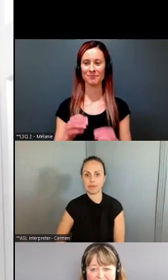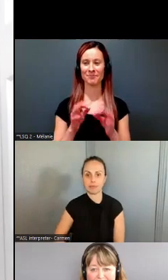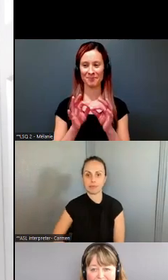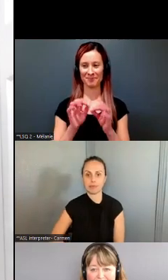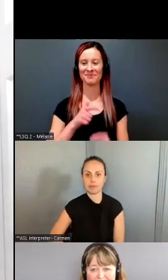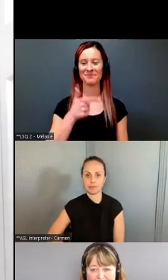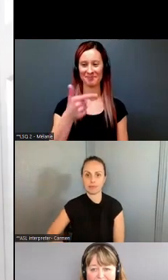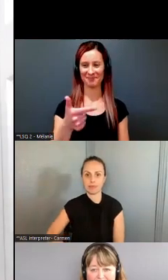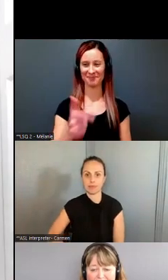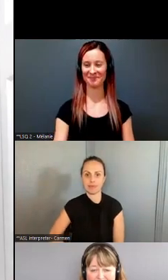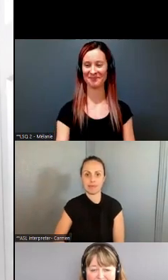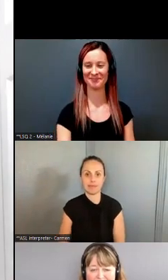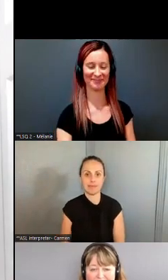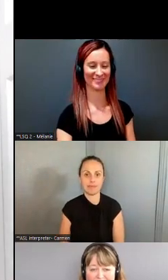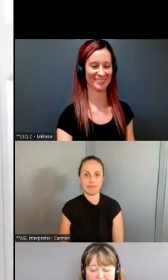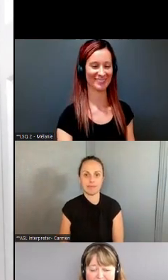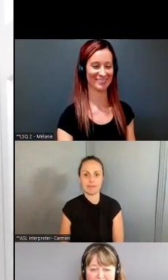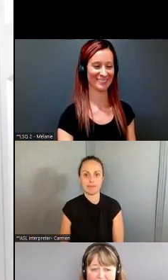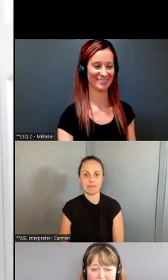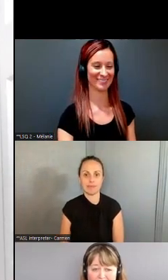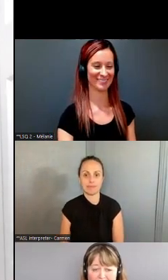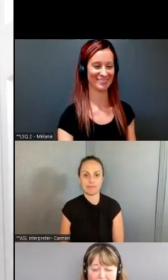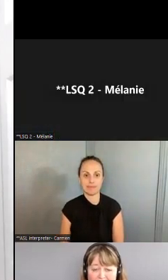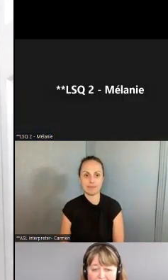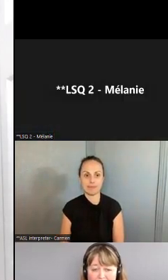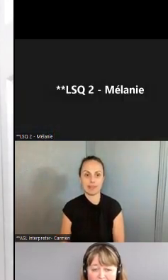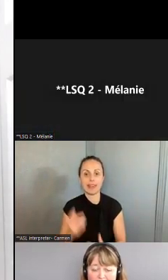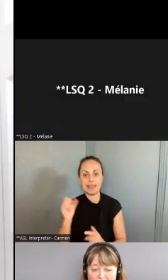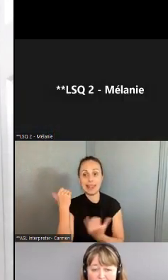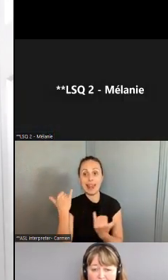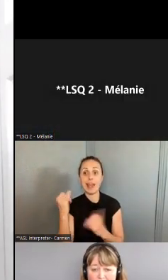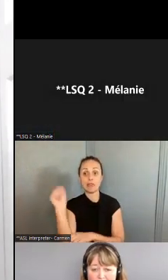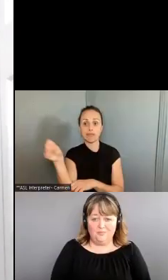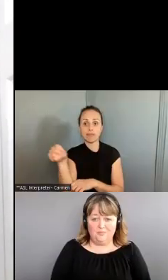Good. Now we're gonna do a full circle with the head.